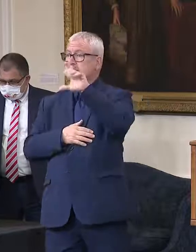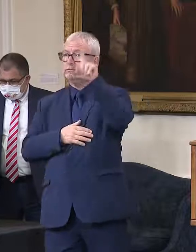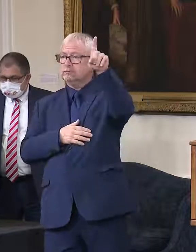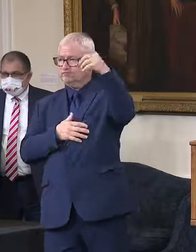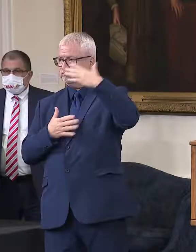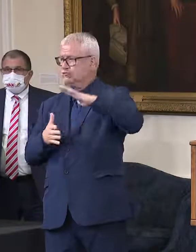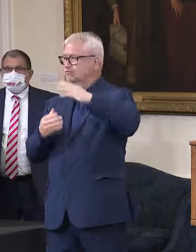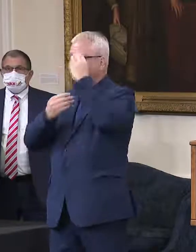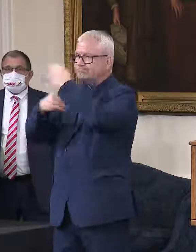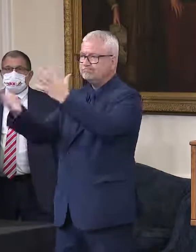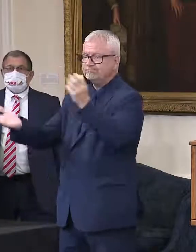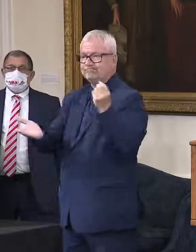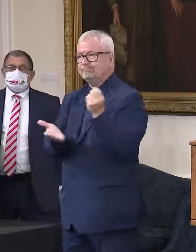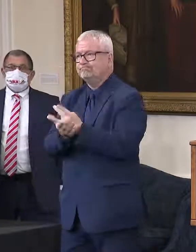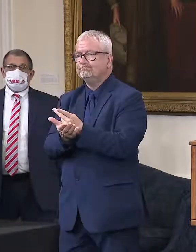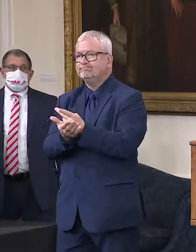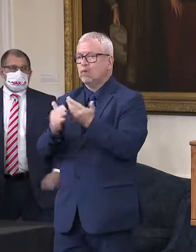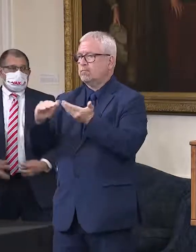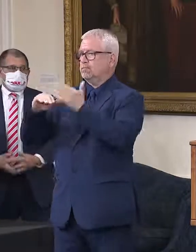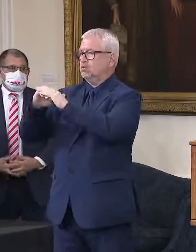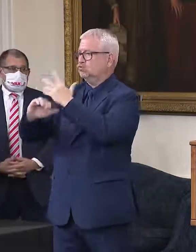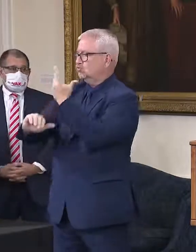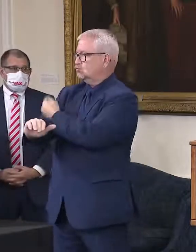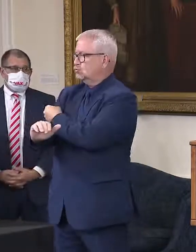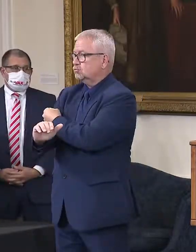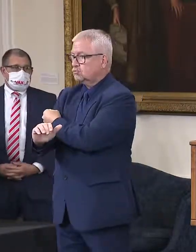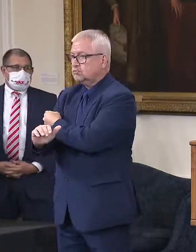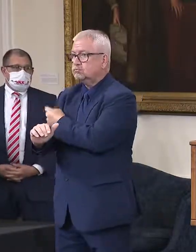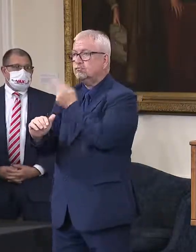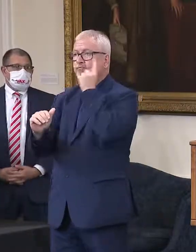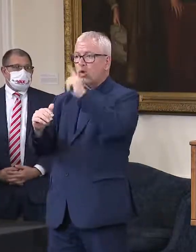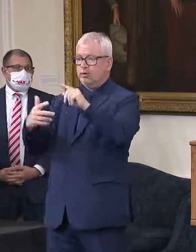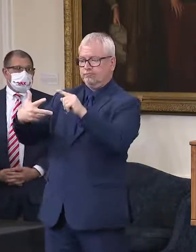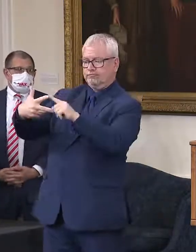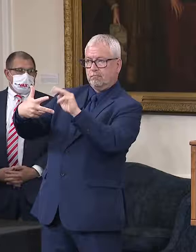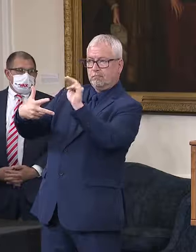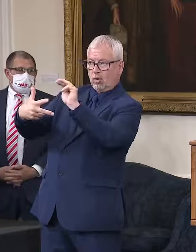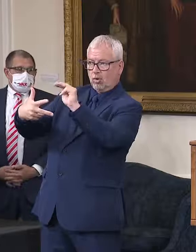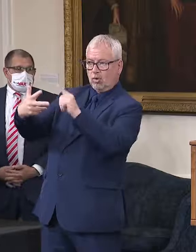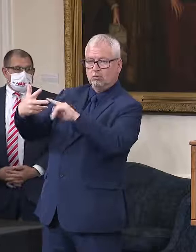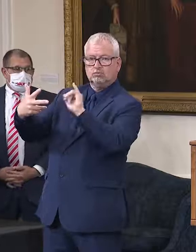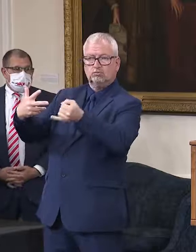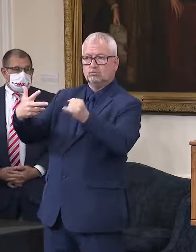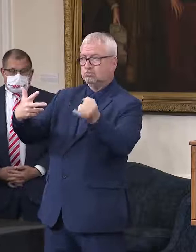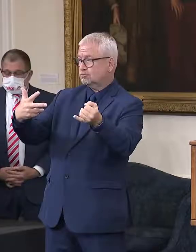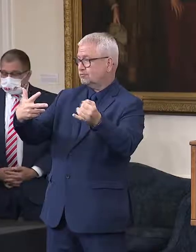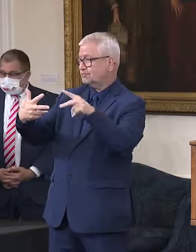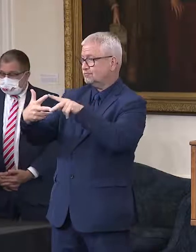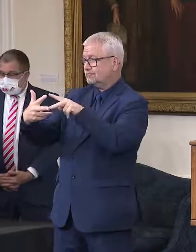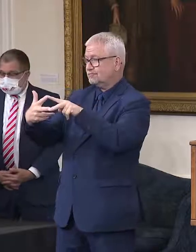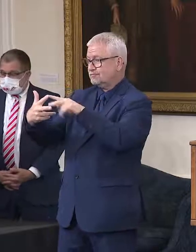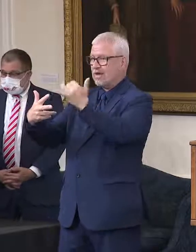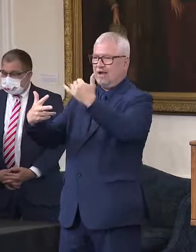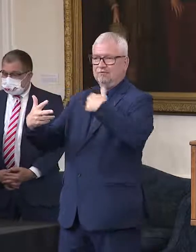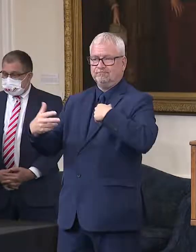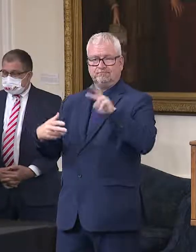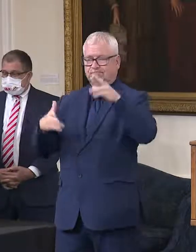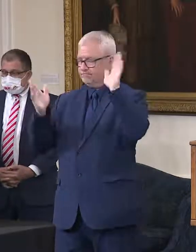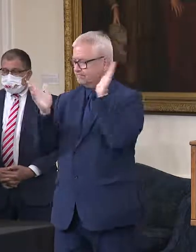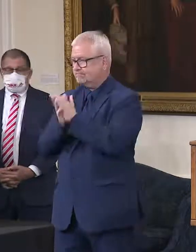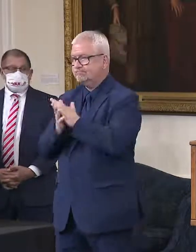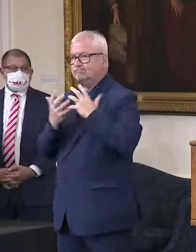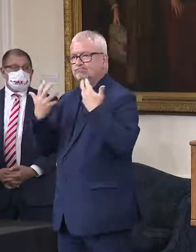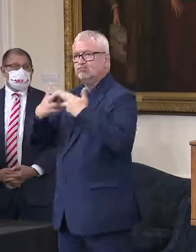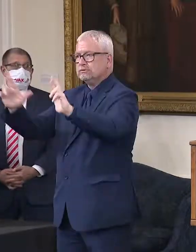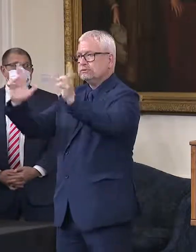booster shots from both Moderna and Johnson & Johnson, and I immediately directed State Health Department officials